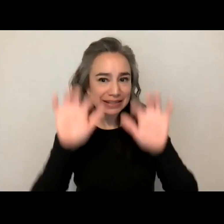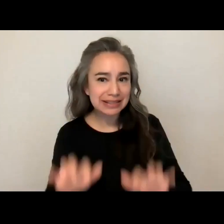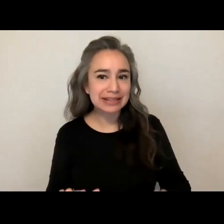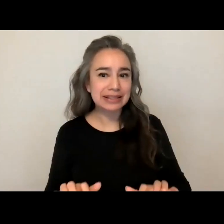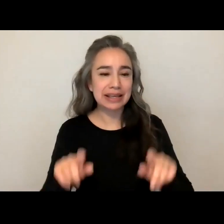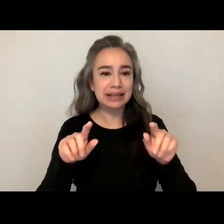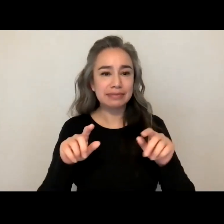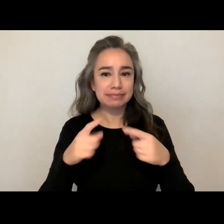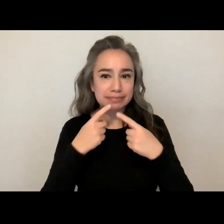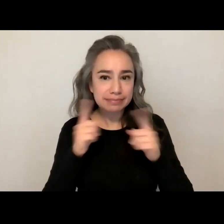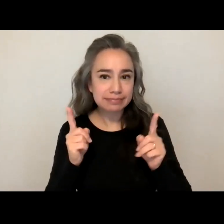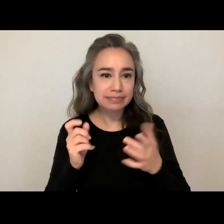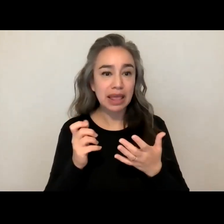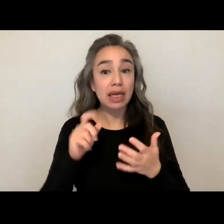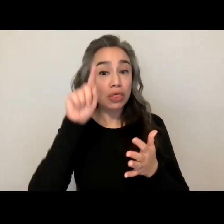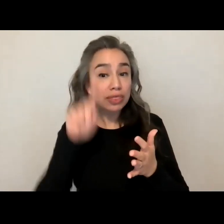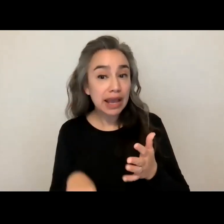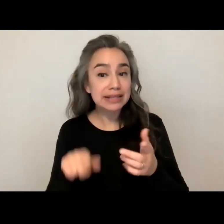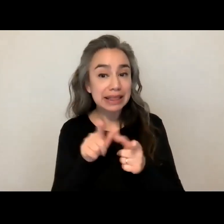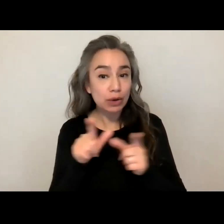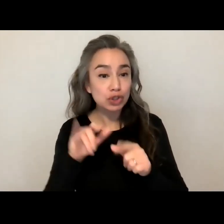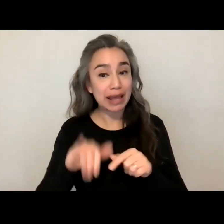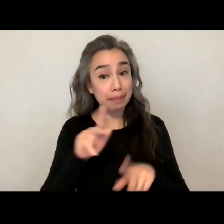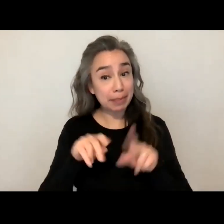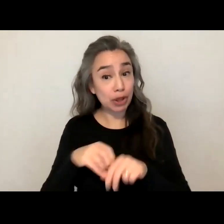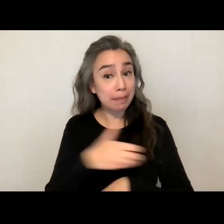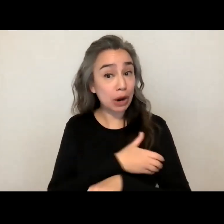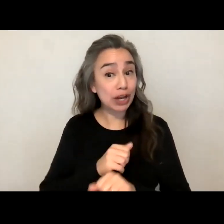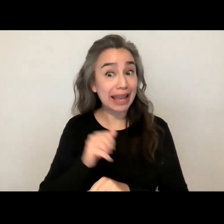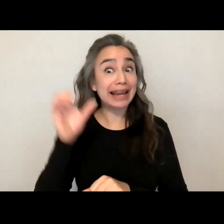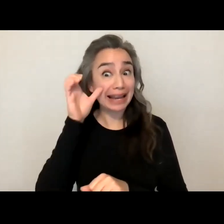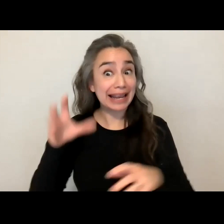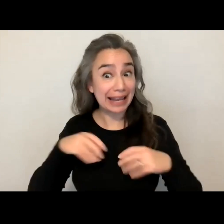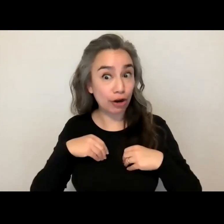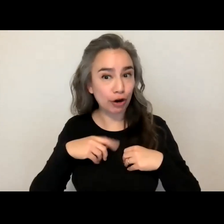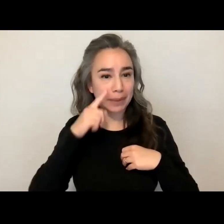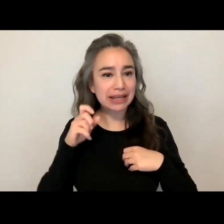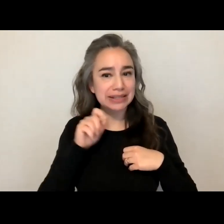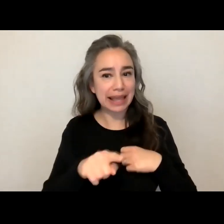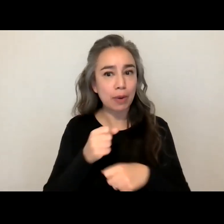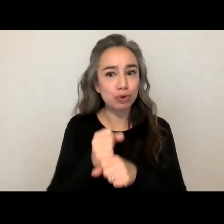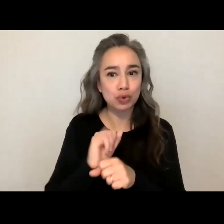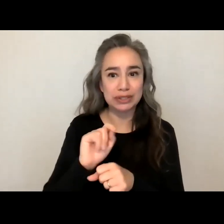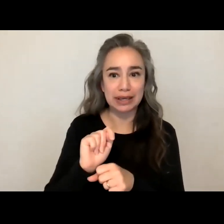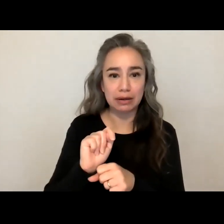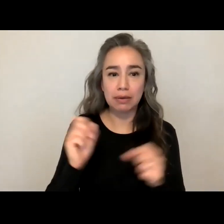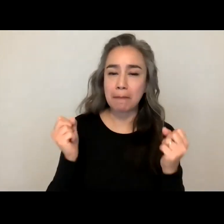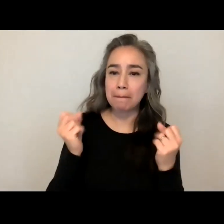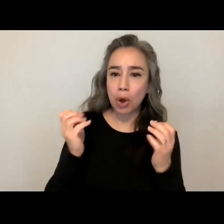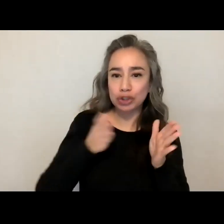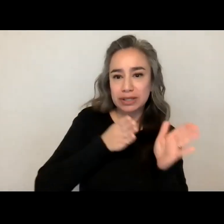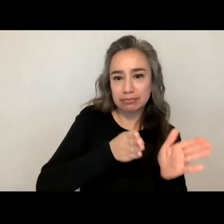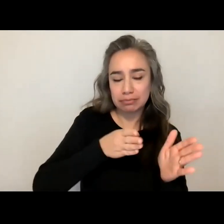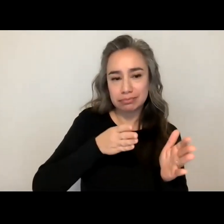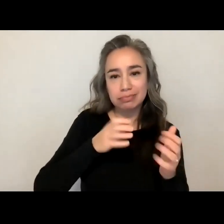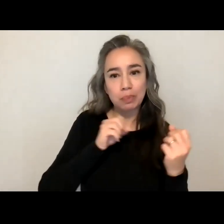can hear, because this is the language that they are producing. So again, it's a multi-pronged approach in which we need to challenge some of these basic structures,